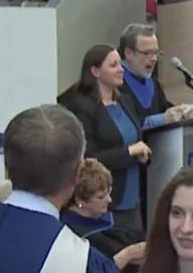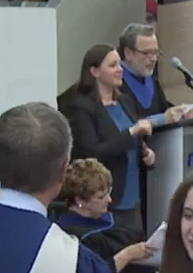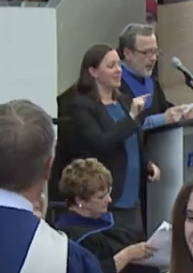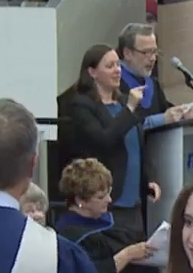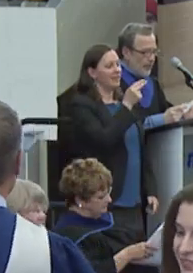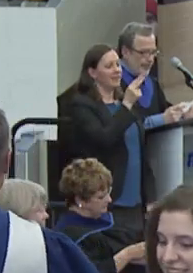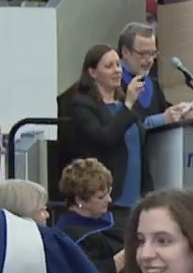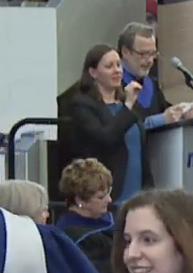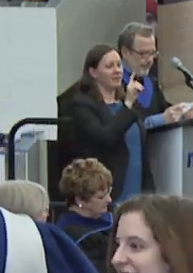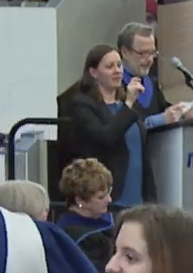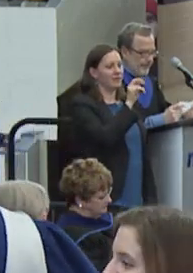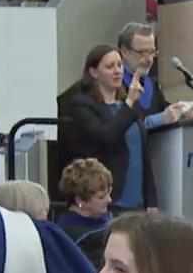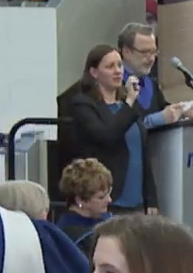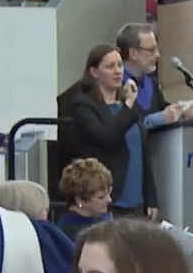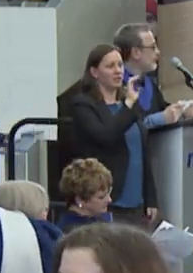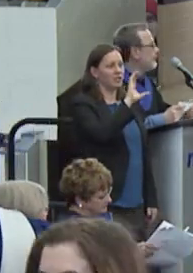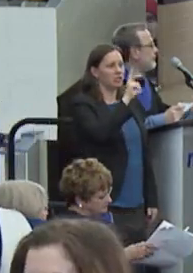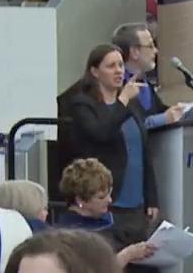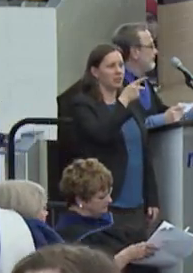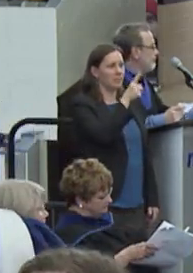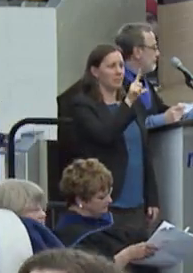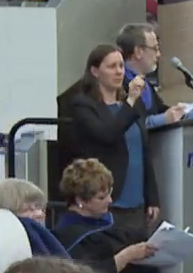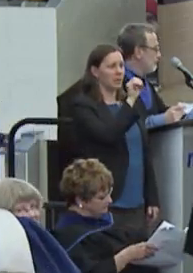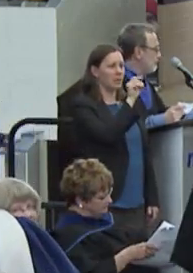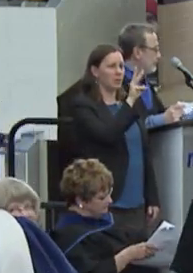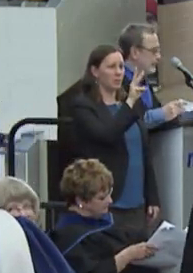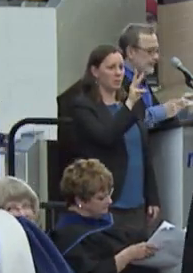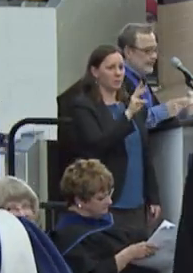Theodore Chaplow.